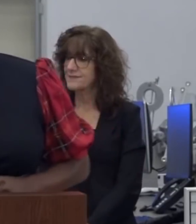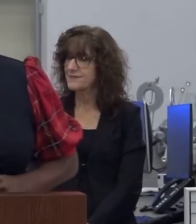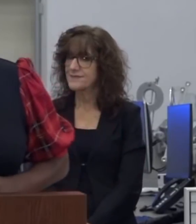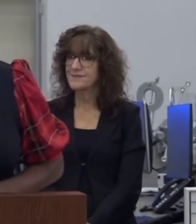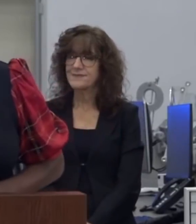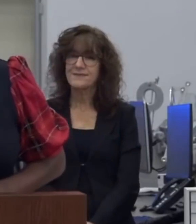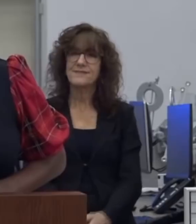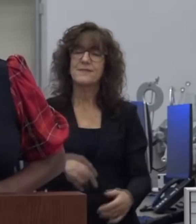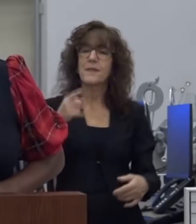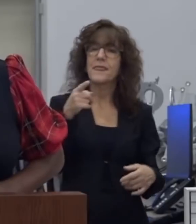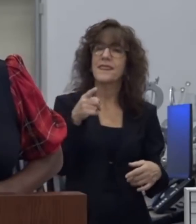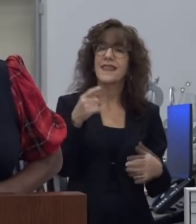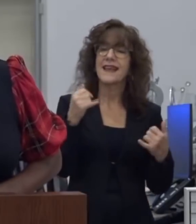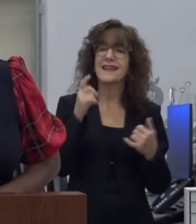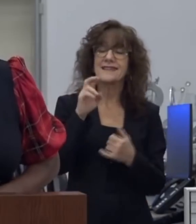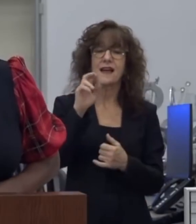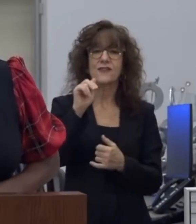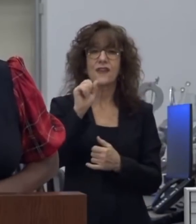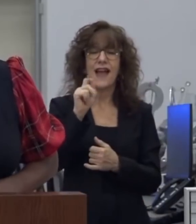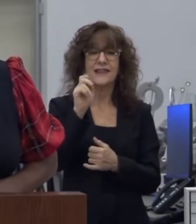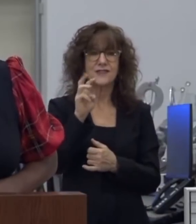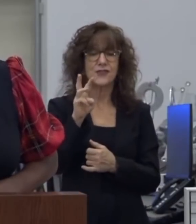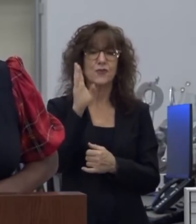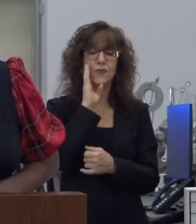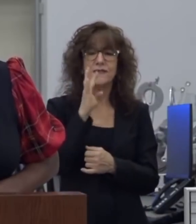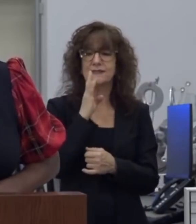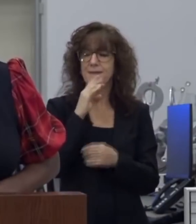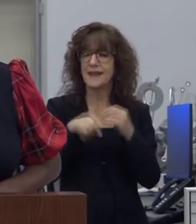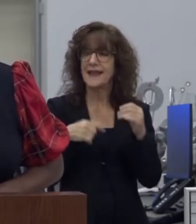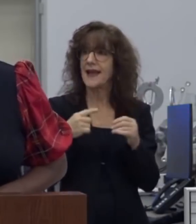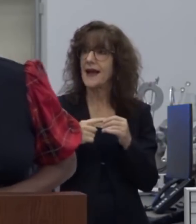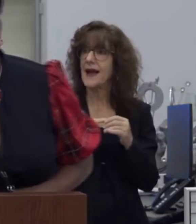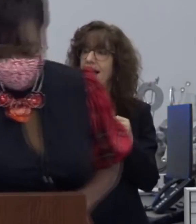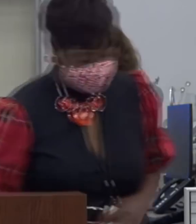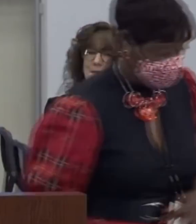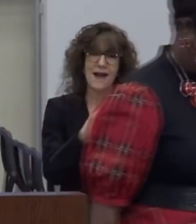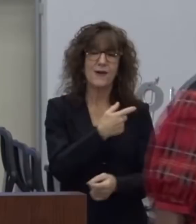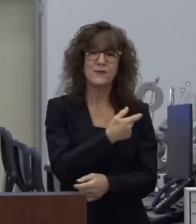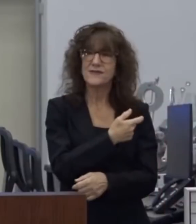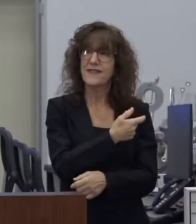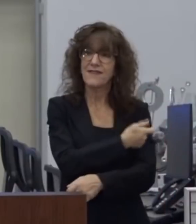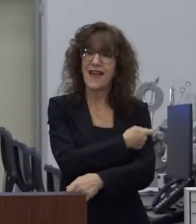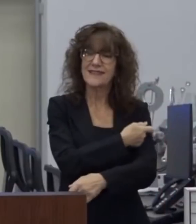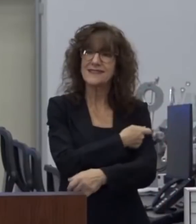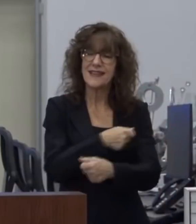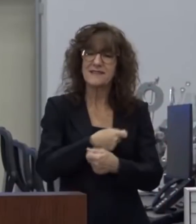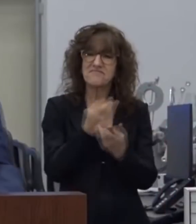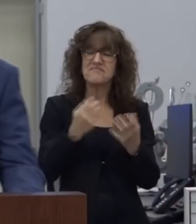And next, we'll hear from Dr. Askew, who is going to speak about vaccine hesitation.